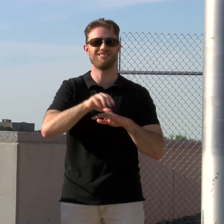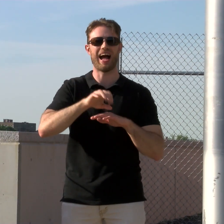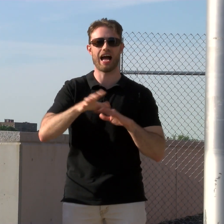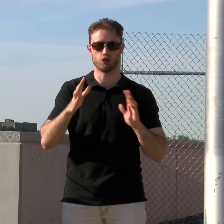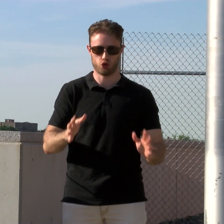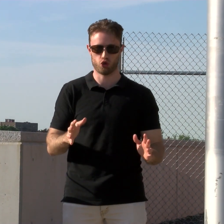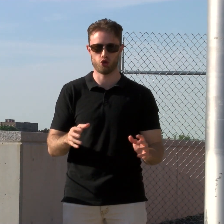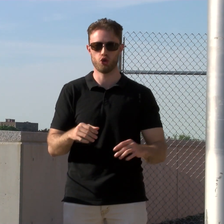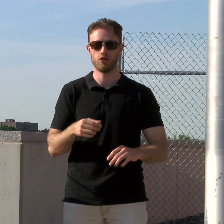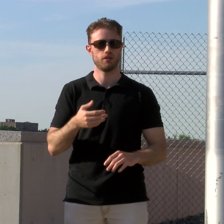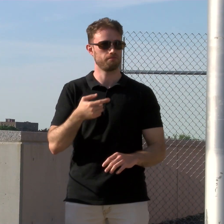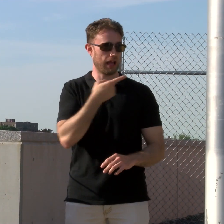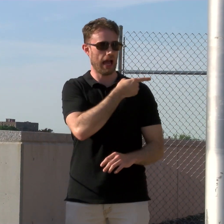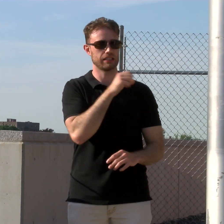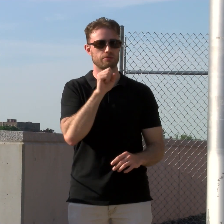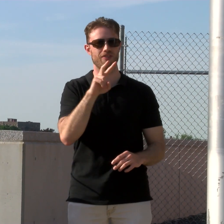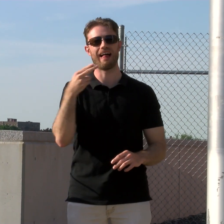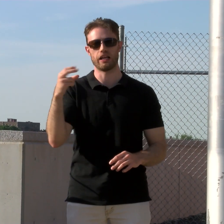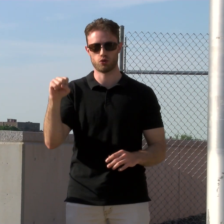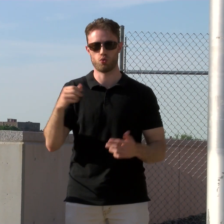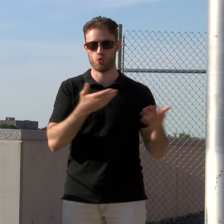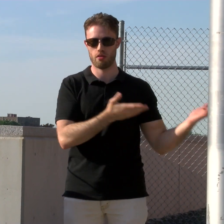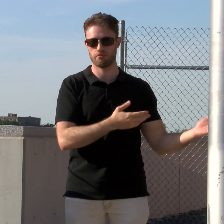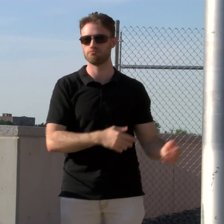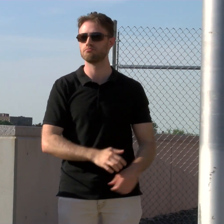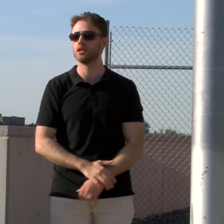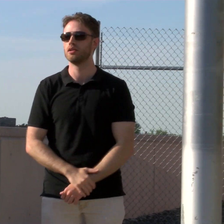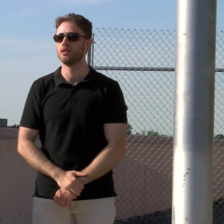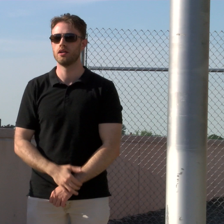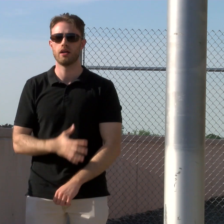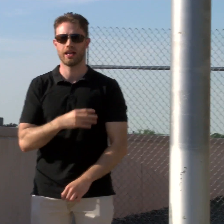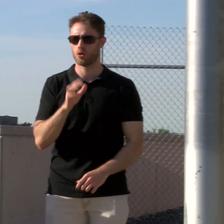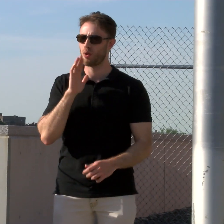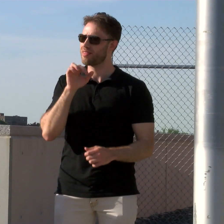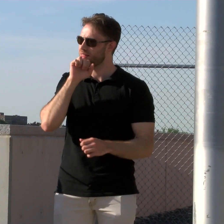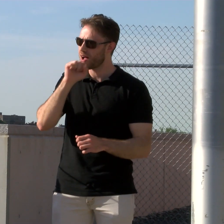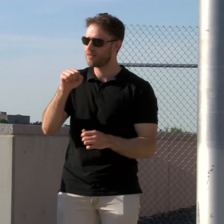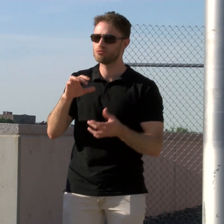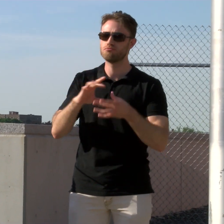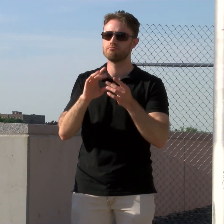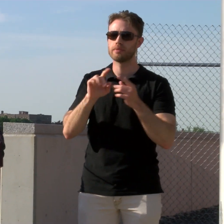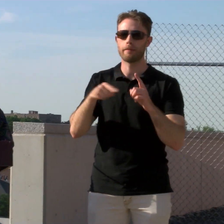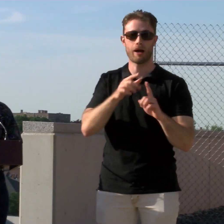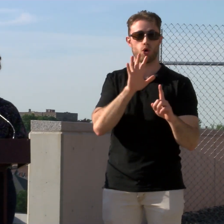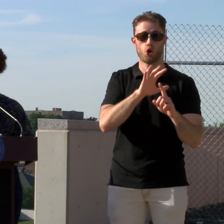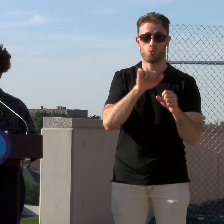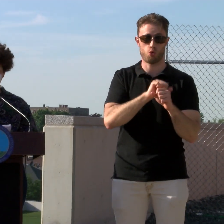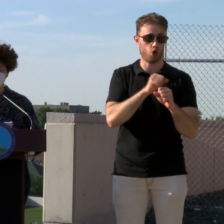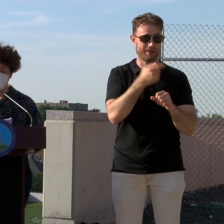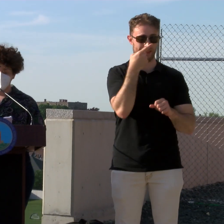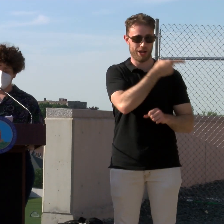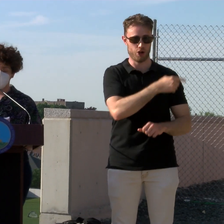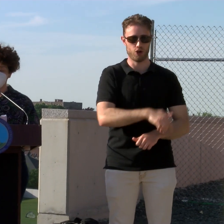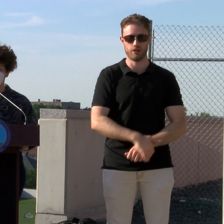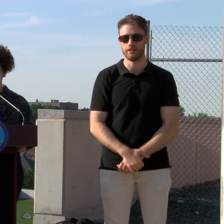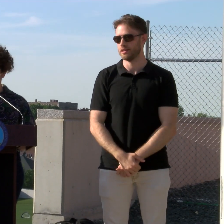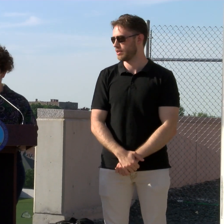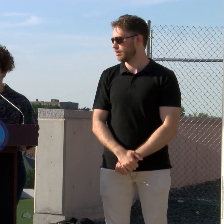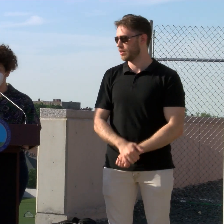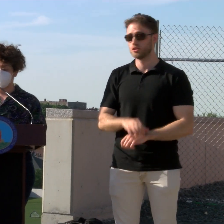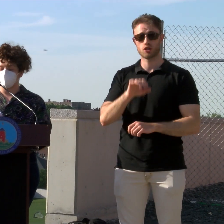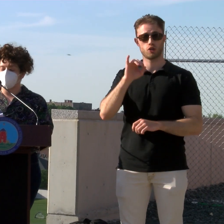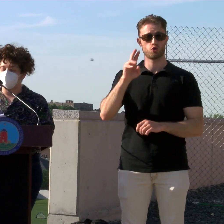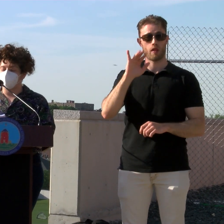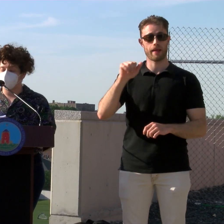advisor at Somerville High School. And I would love to share a little bit about her work there. So